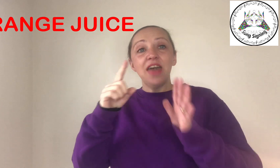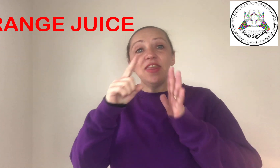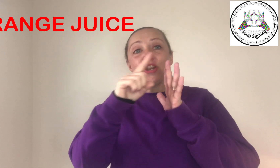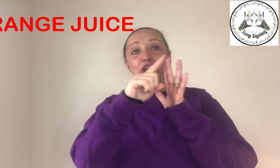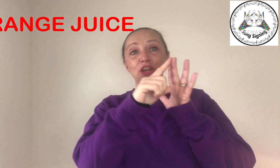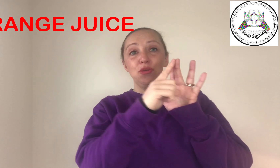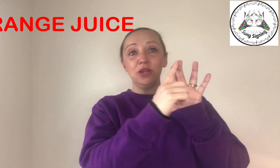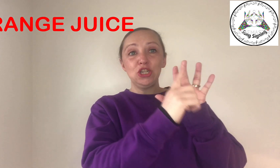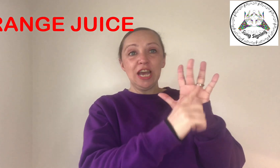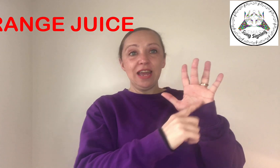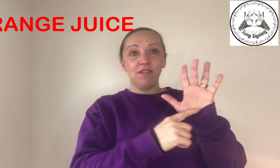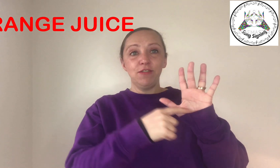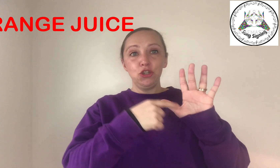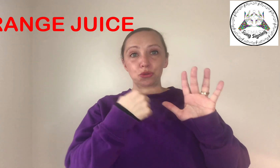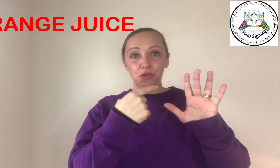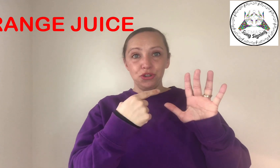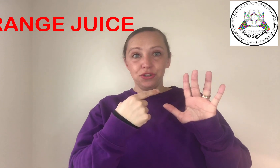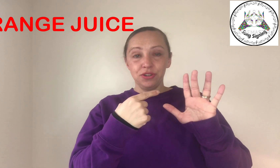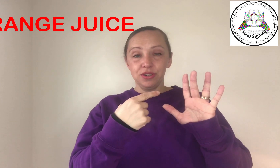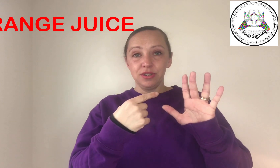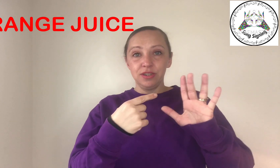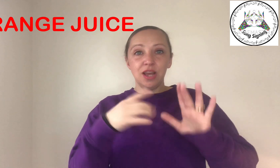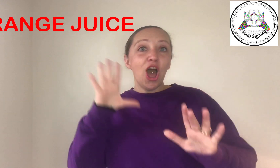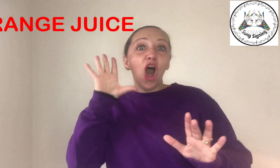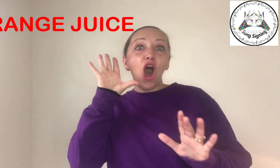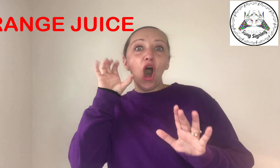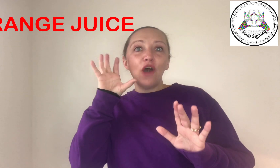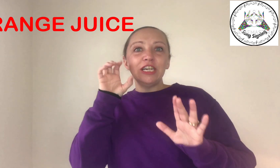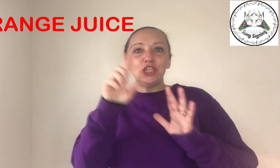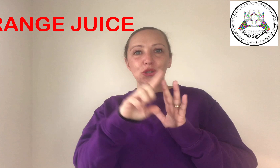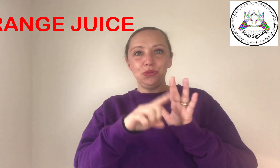then you're gonna do a J for juice. Orange juice.